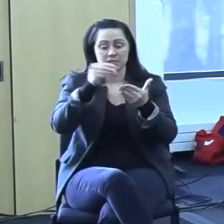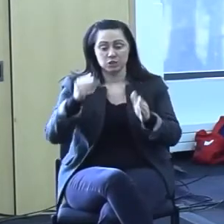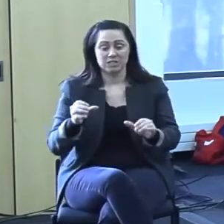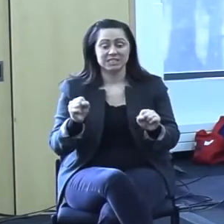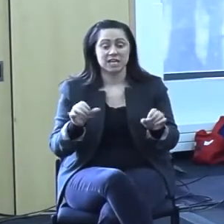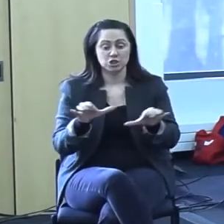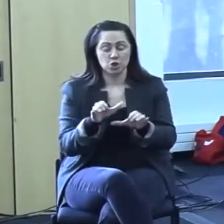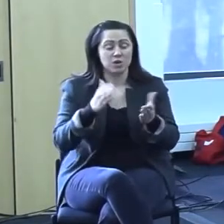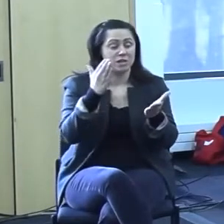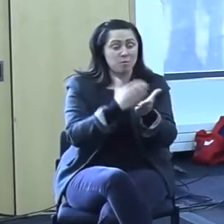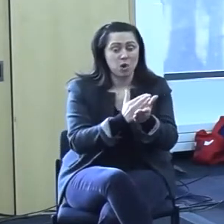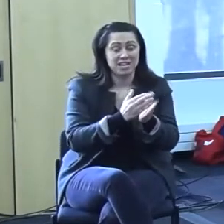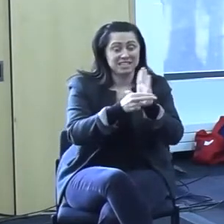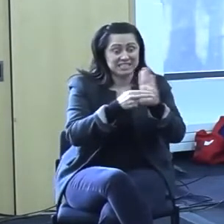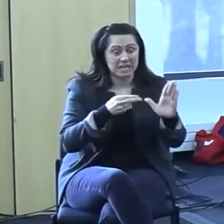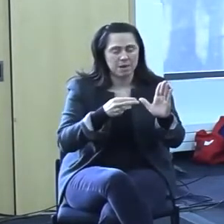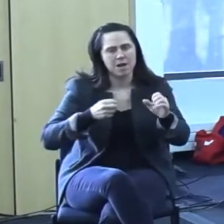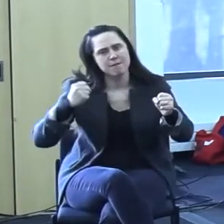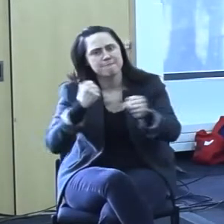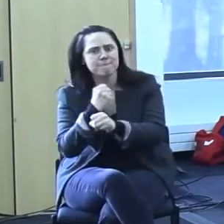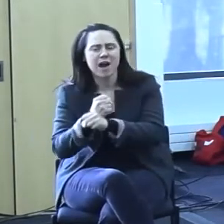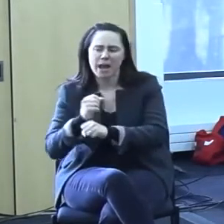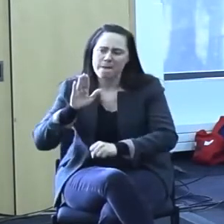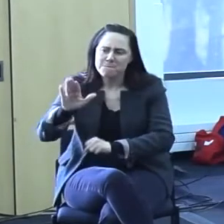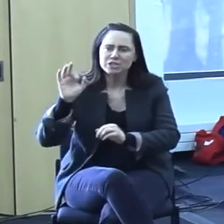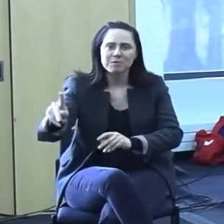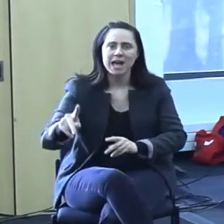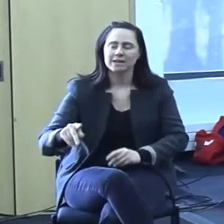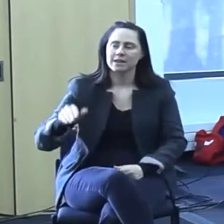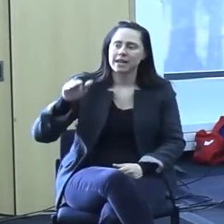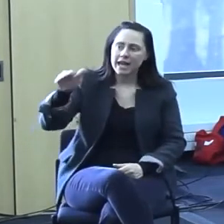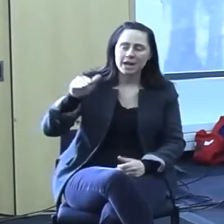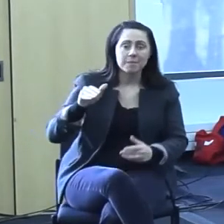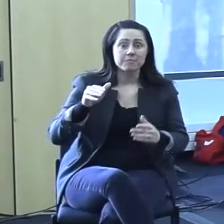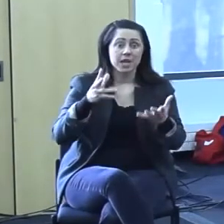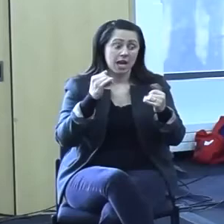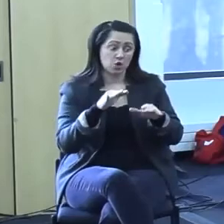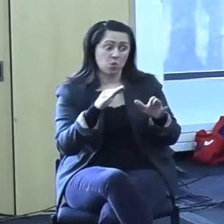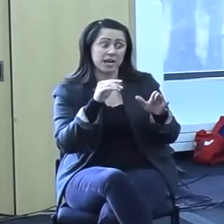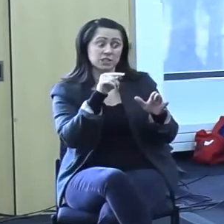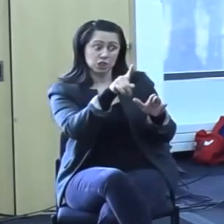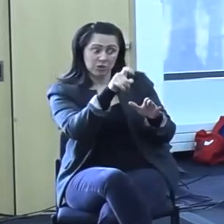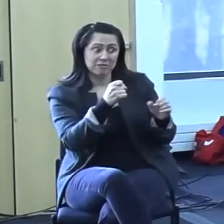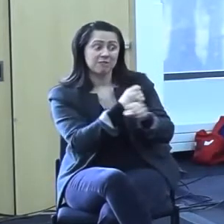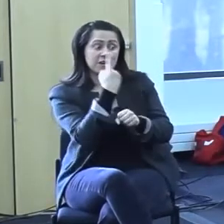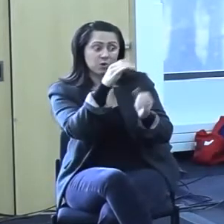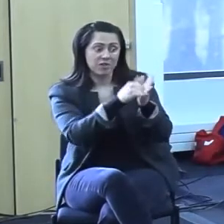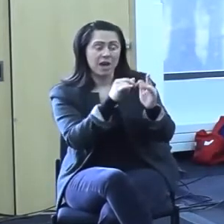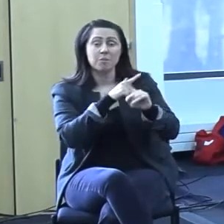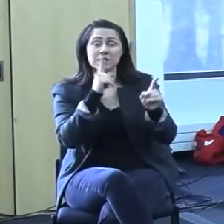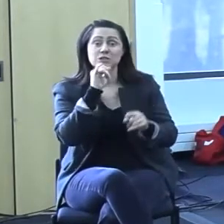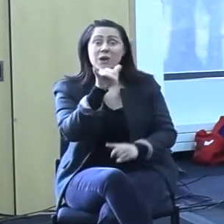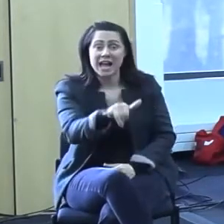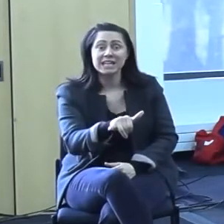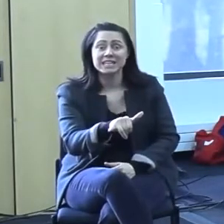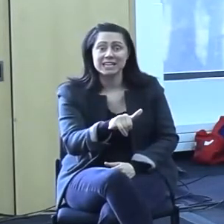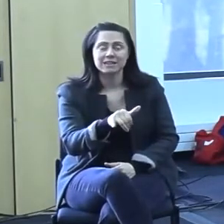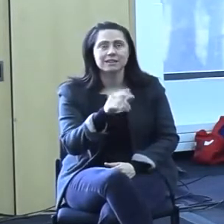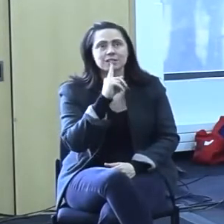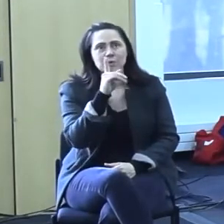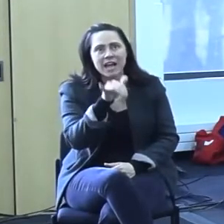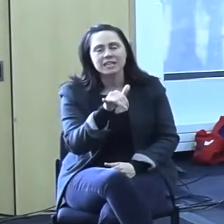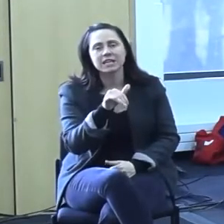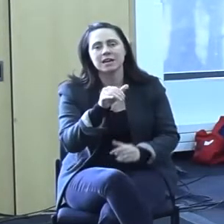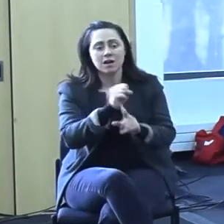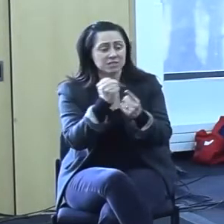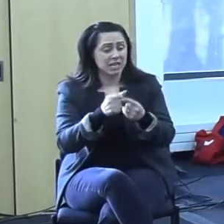break the stigma is to fight and push back. I don't want you to have that fight. I hate that you have to have that fight, but it's the reality of the society